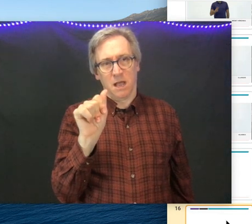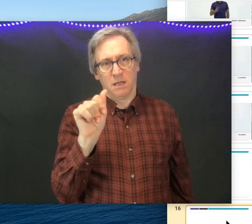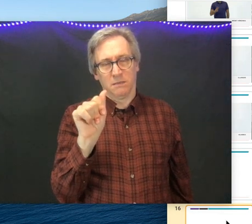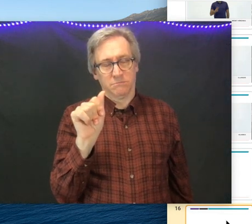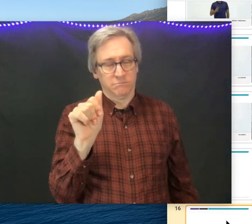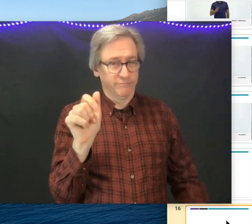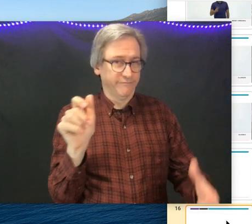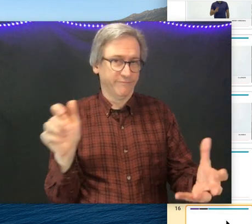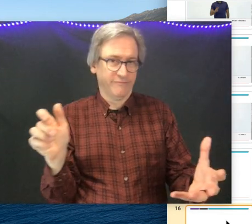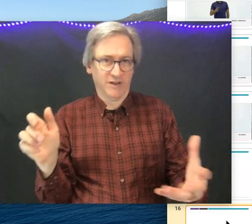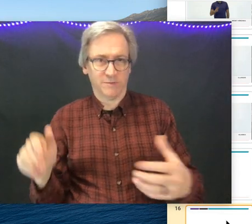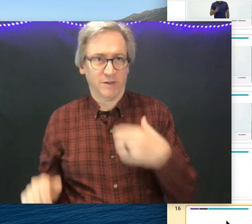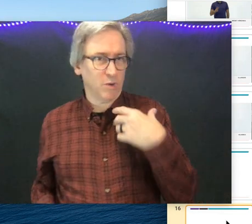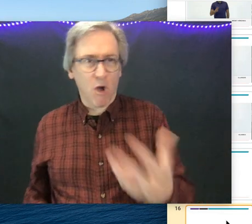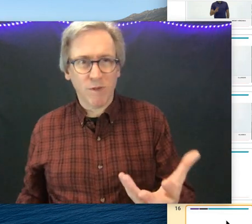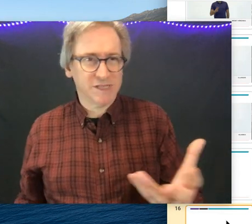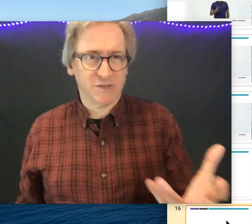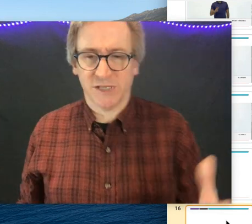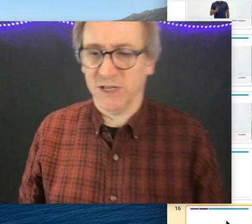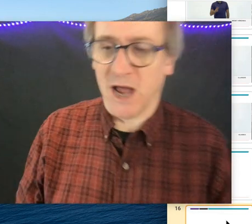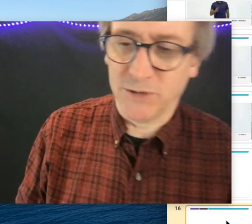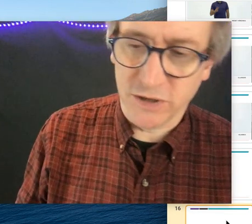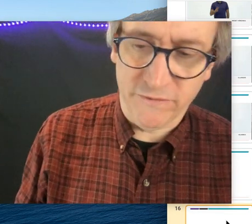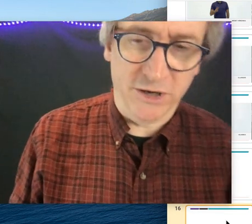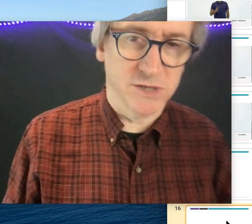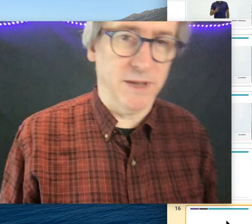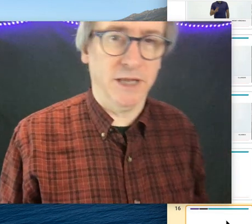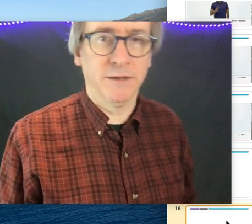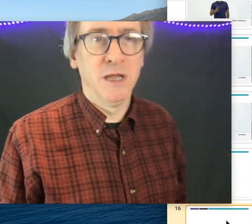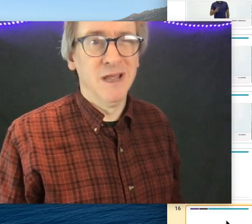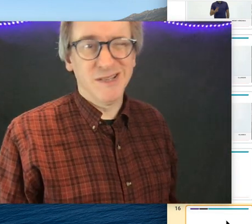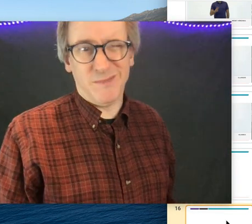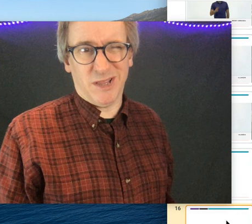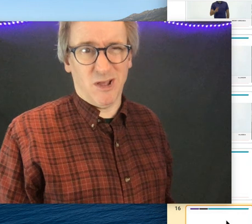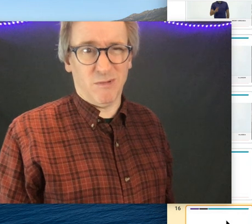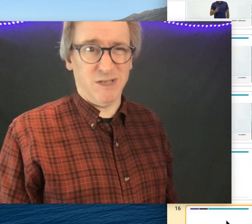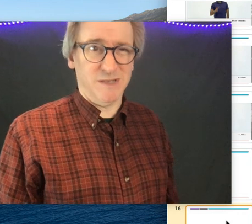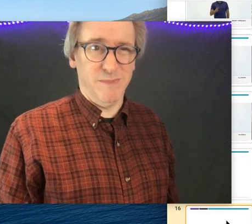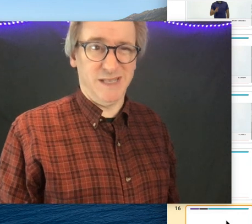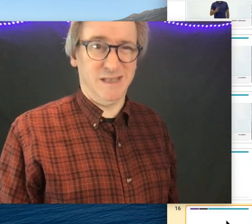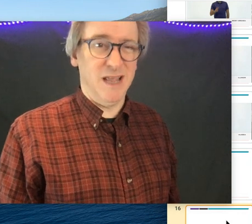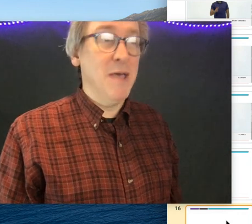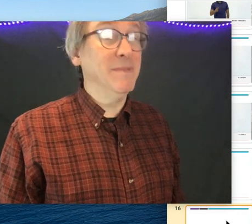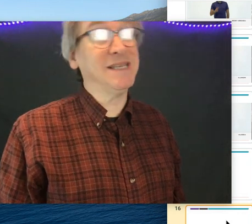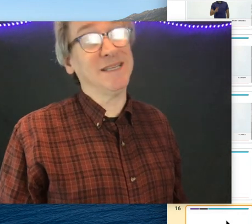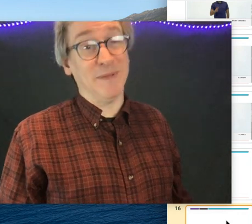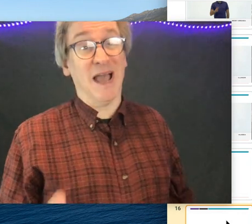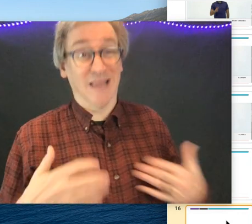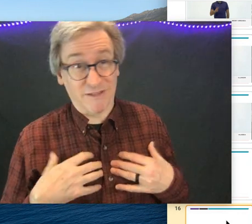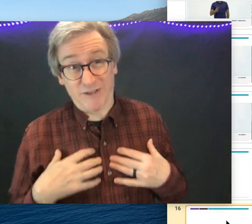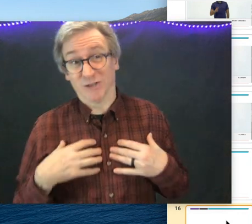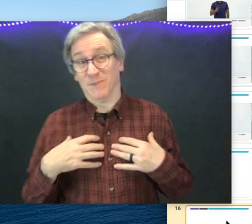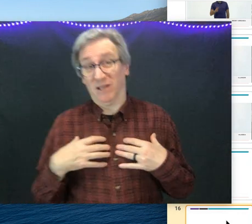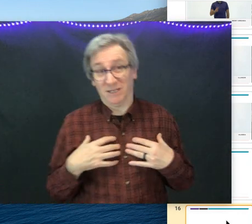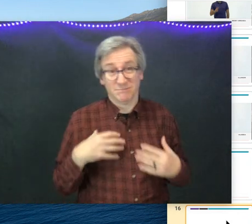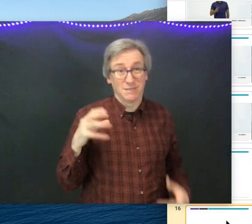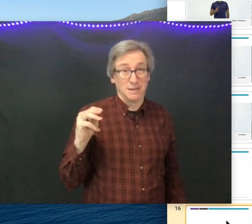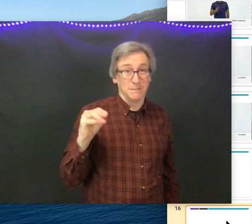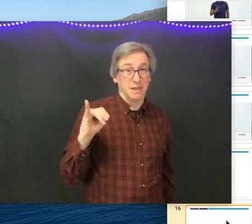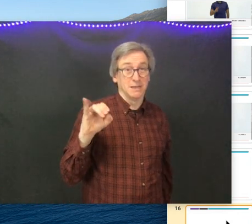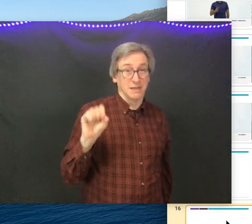Alaska, finger spelling. So always there's the option of finger spelling. Some of the long ones, Mississippi, I like finger